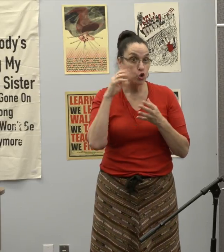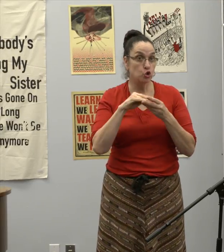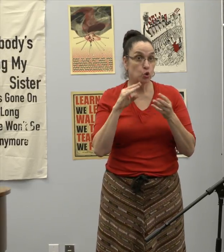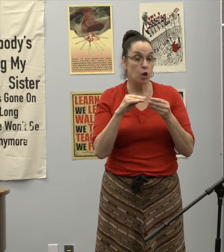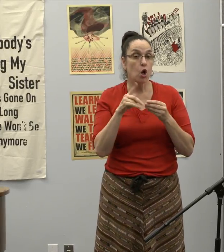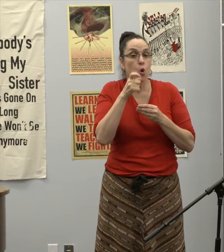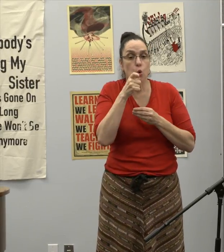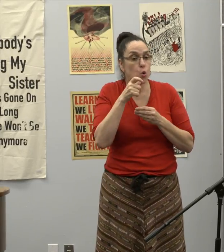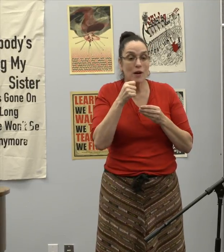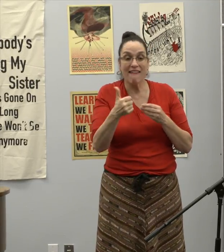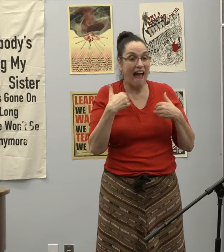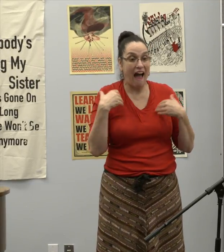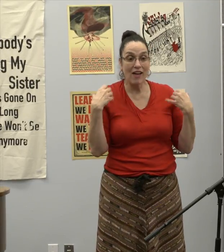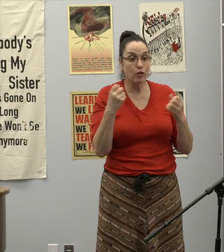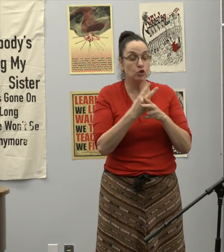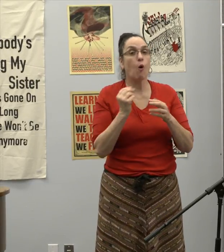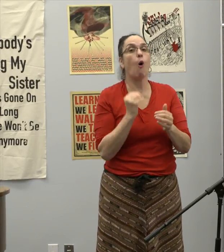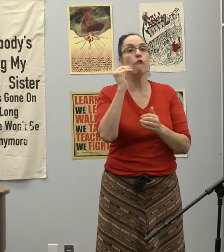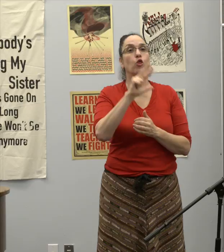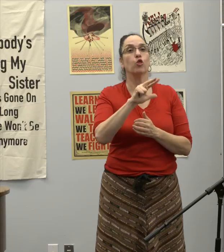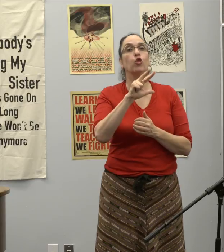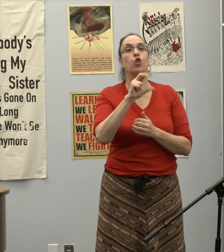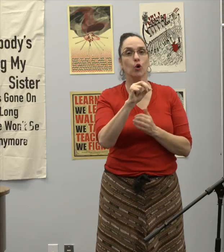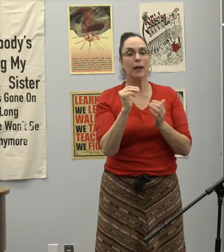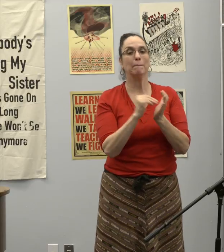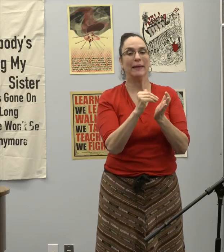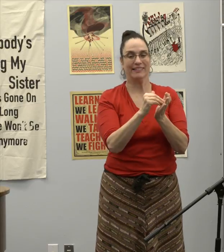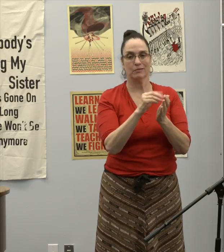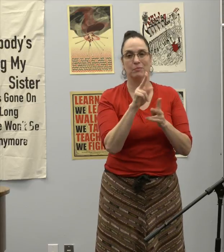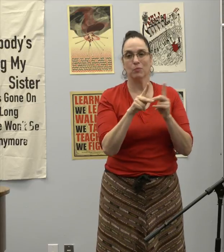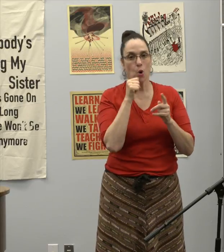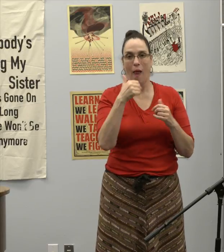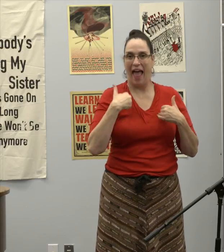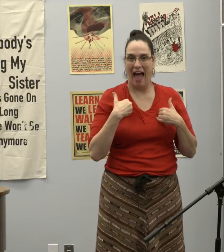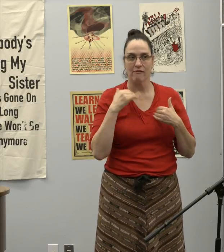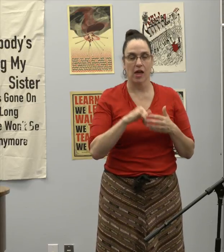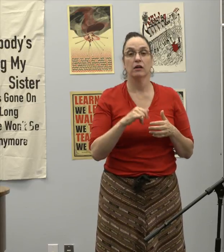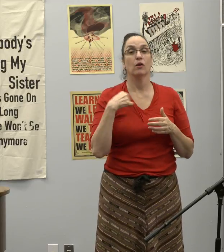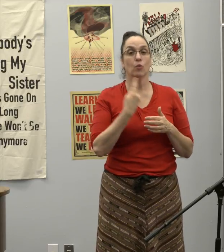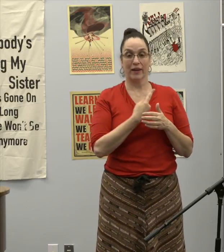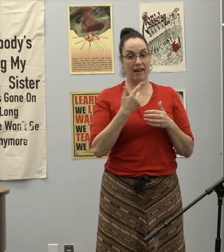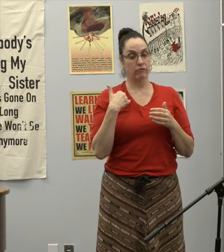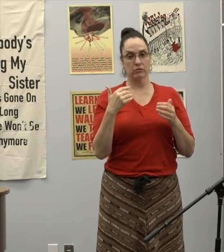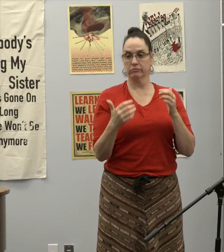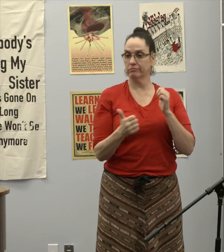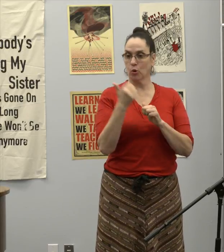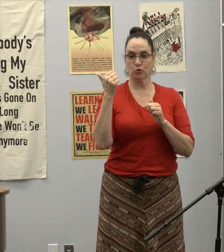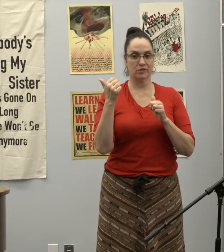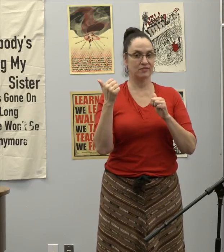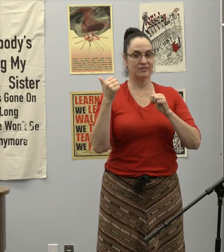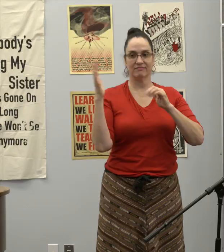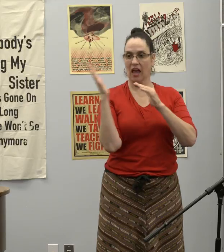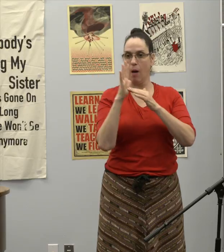who does not, over 30 million do not have it. So we're among the largest world economic power, and we're the only